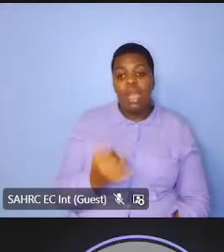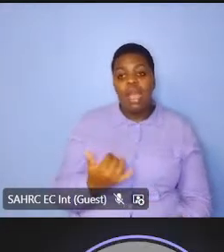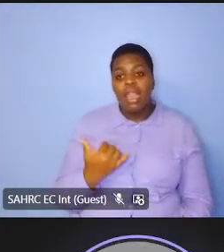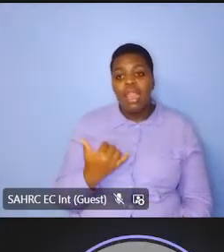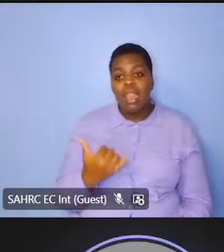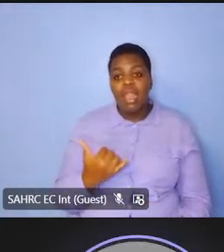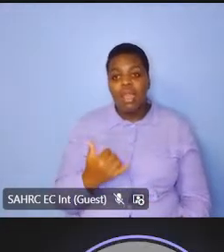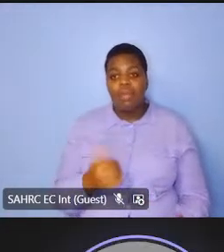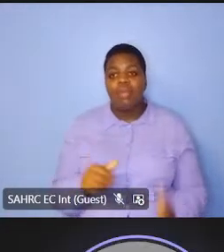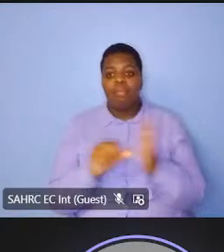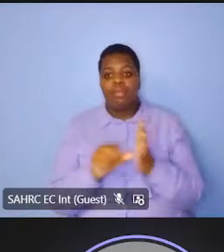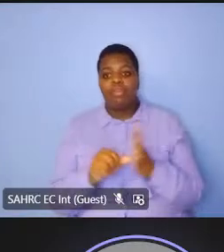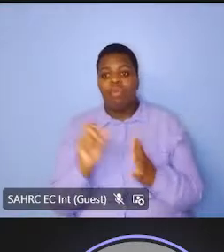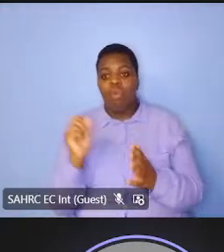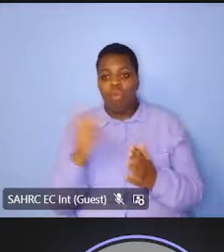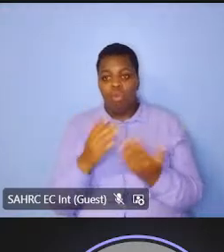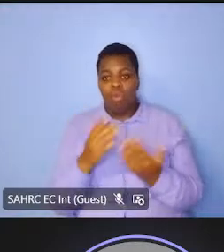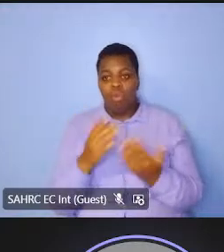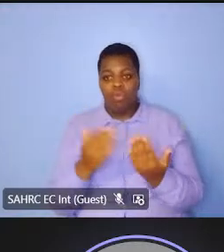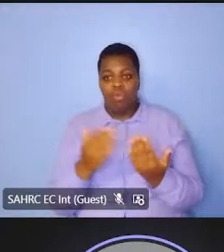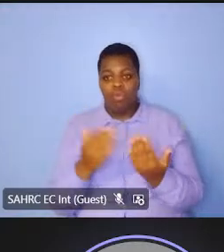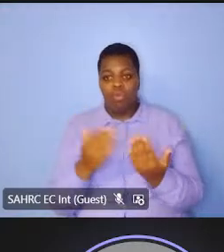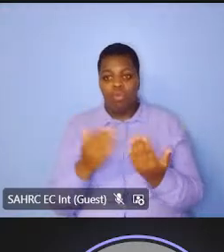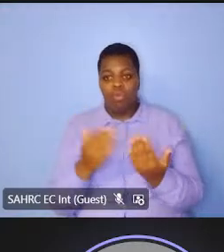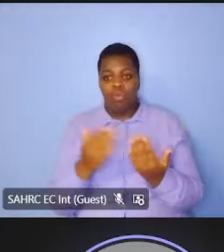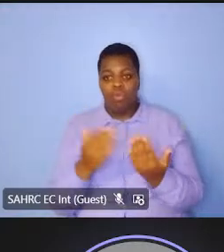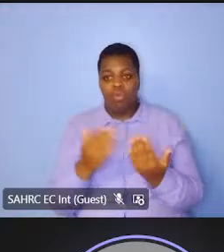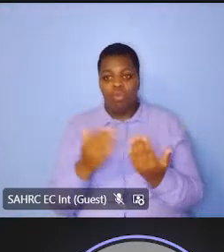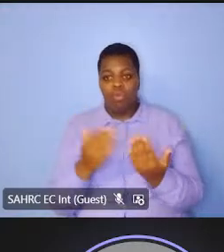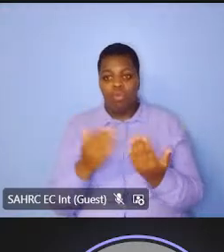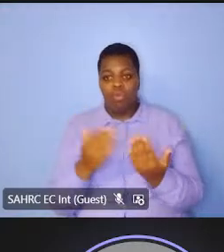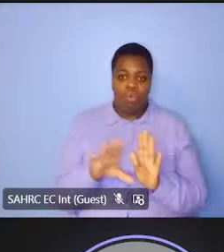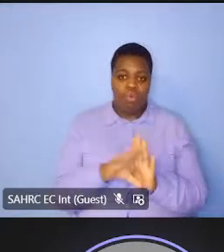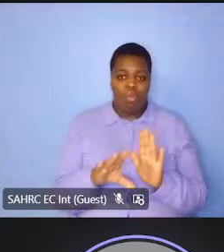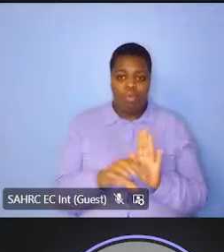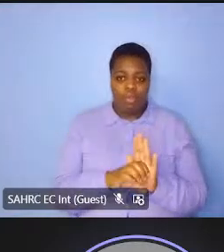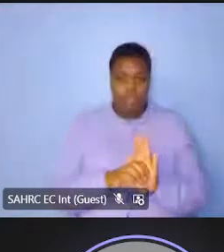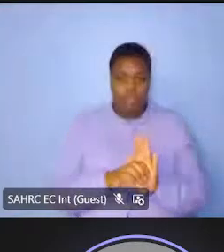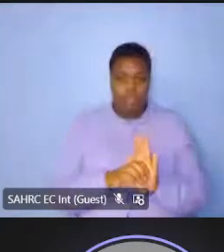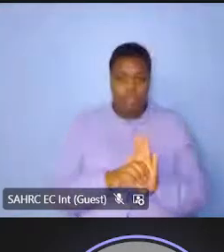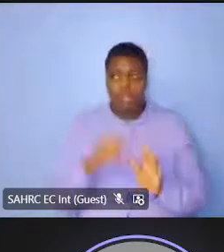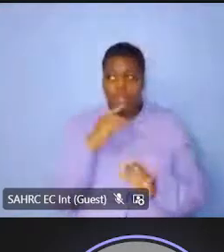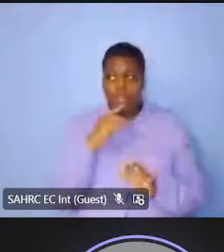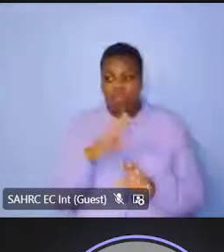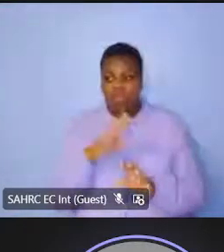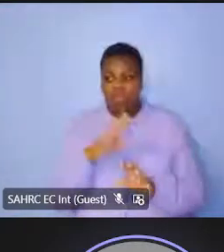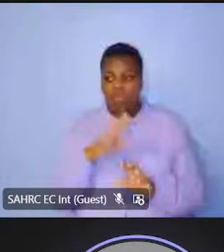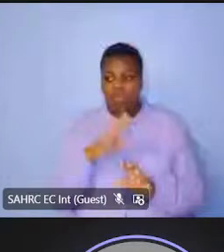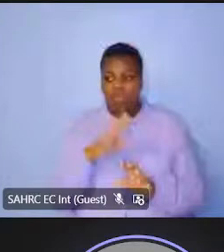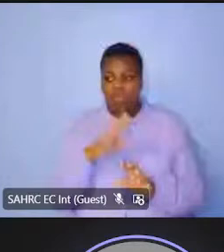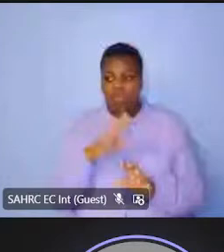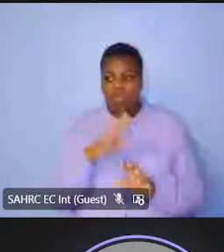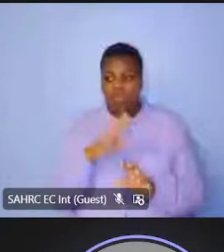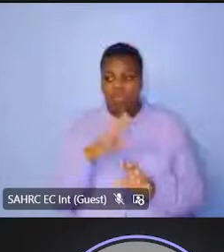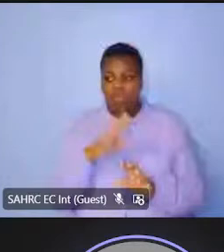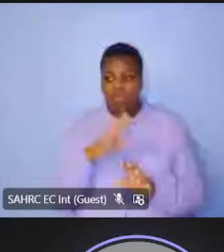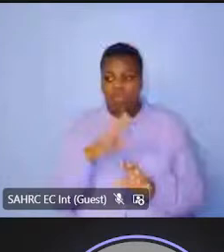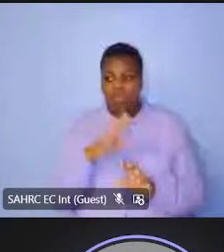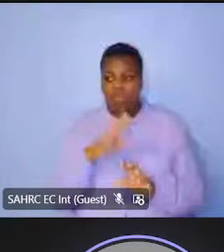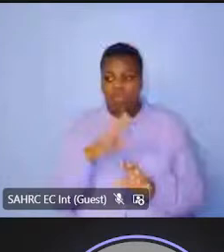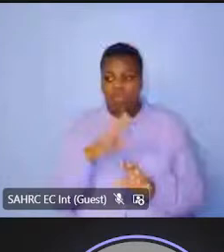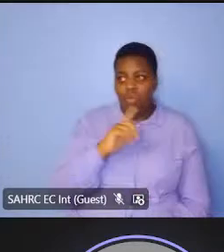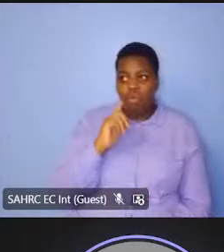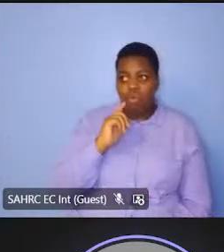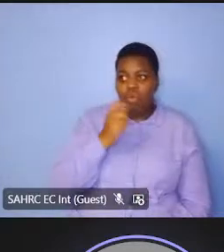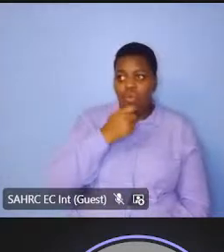important for all schools to ensure that admission policies and code of conduct do not unlawfully discriminate against LGBTI learners. The